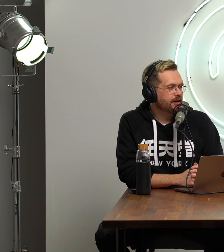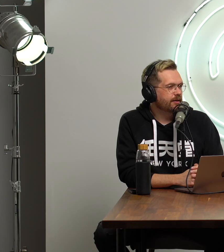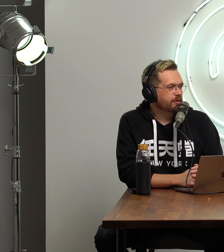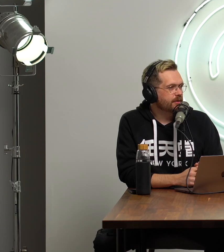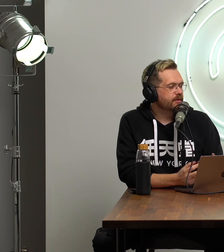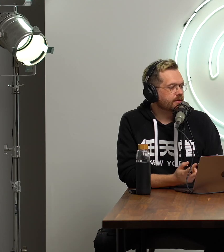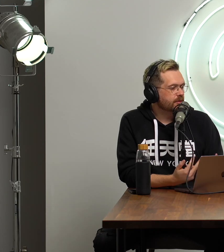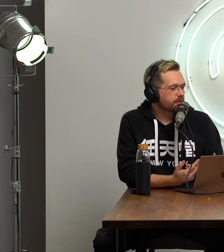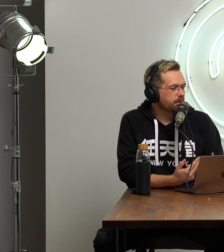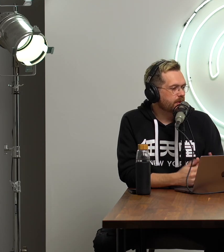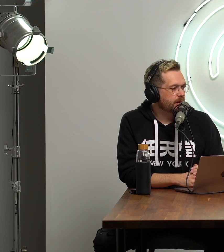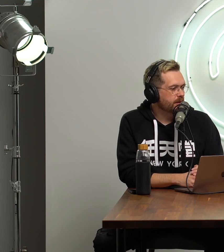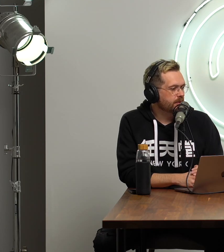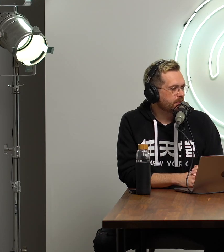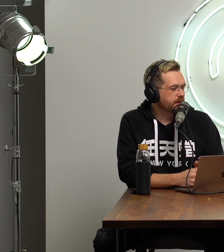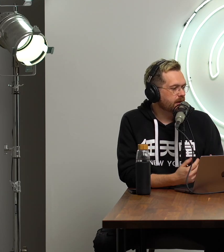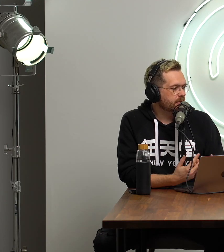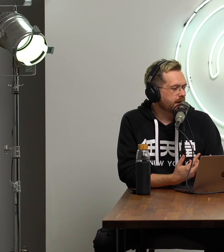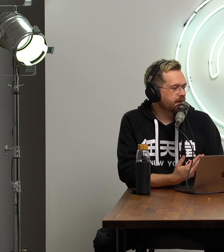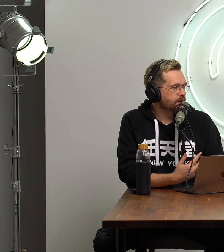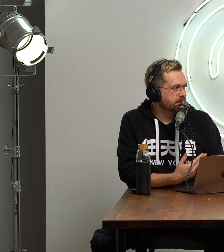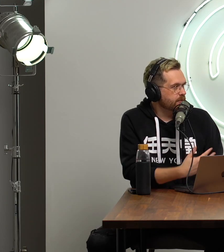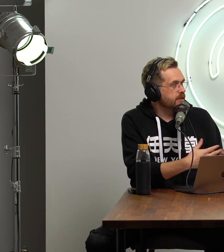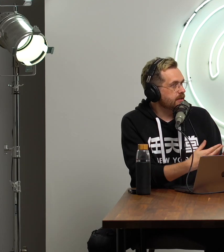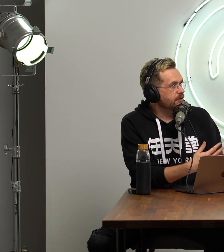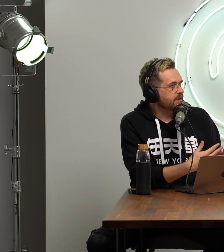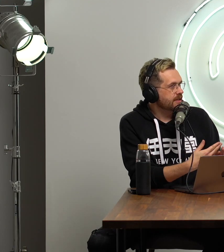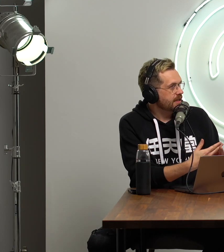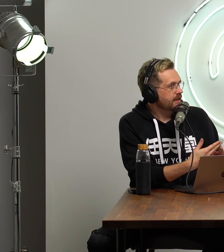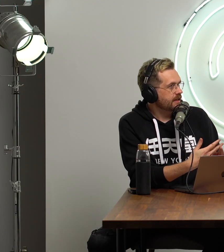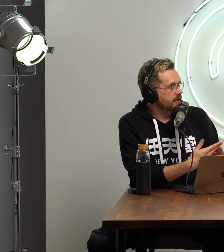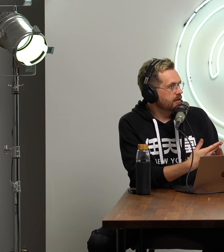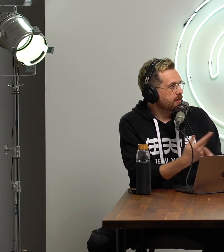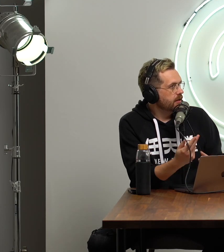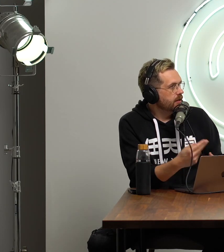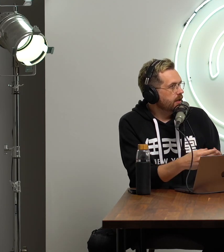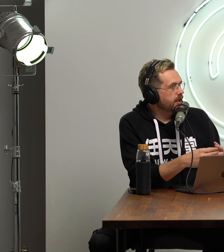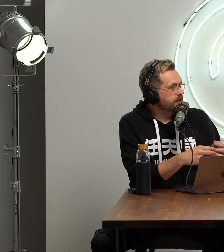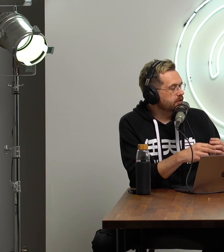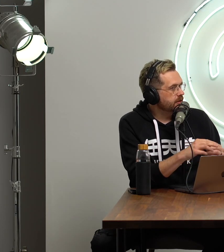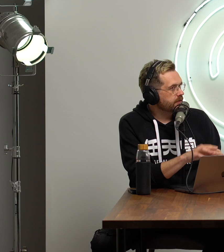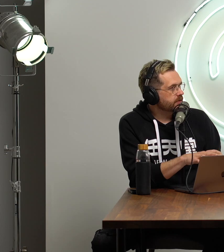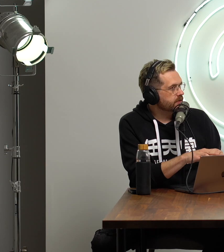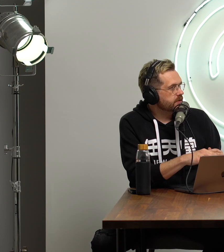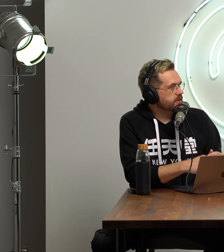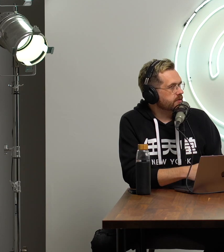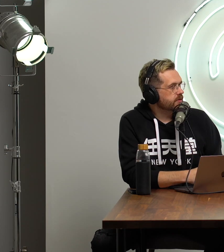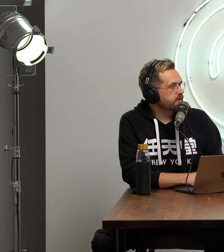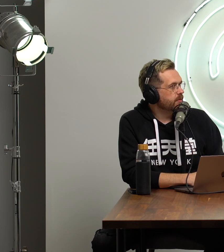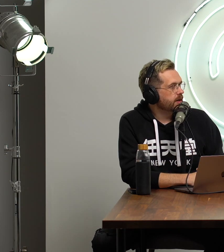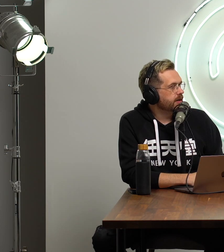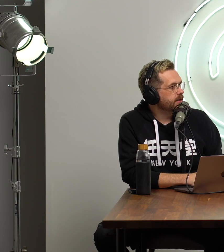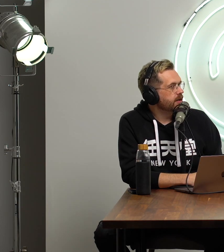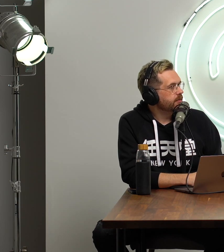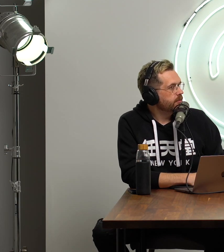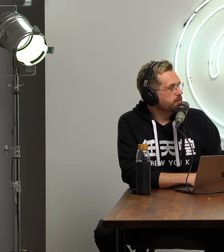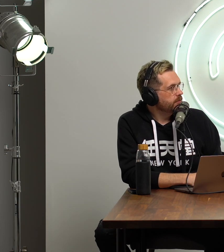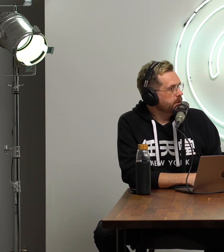my daughter maddie was was was knitting and she left her scissors behind and ben